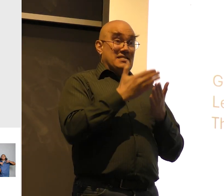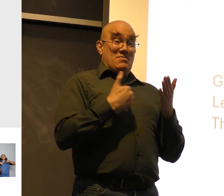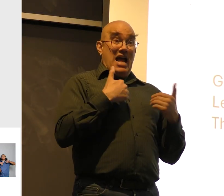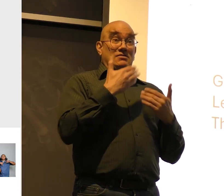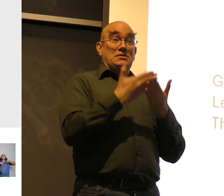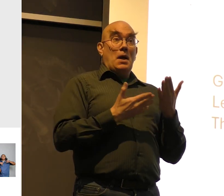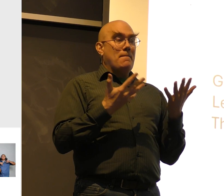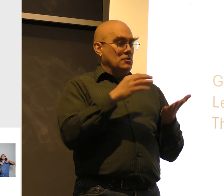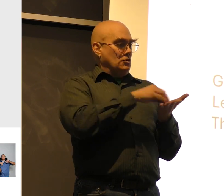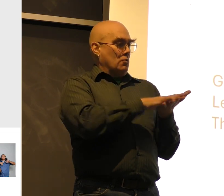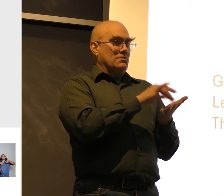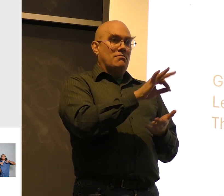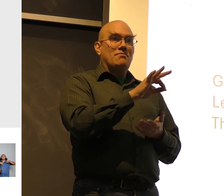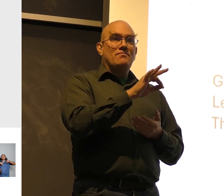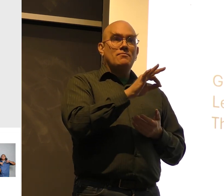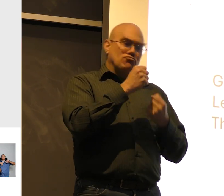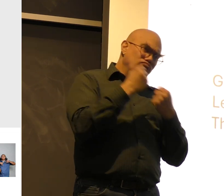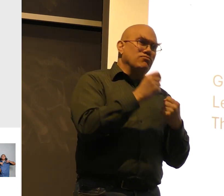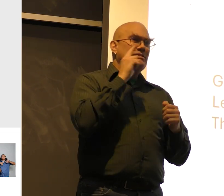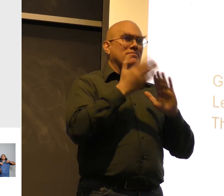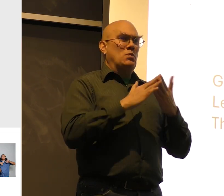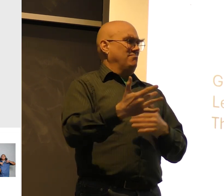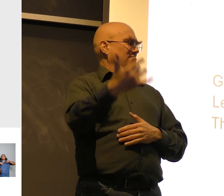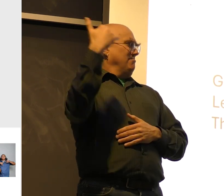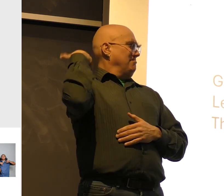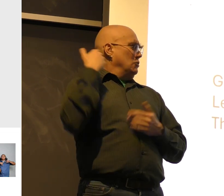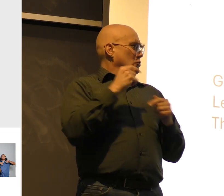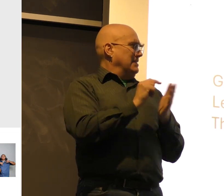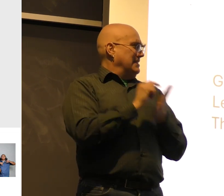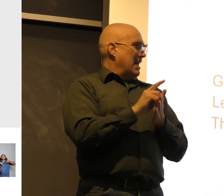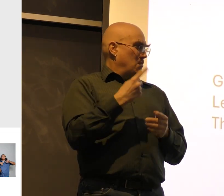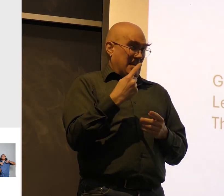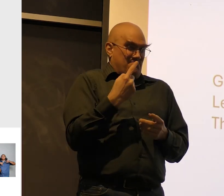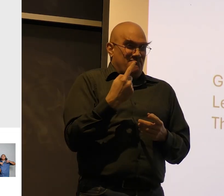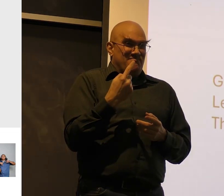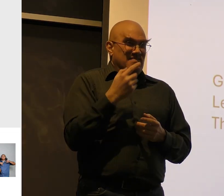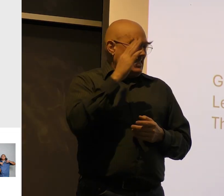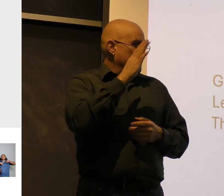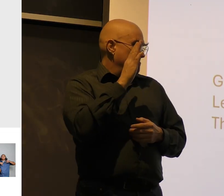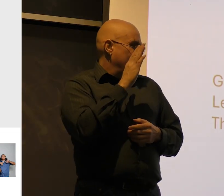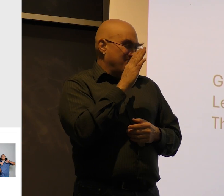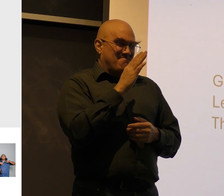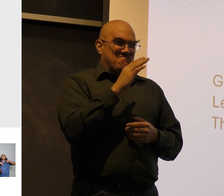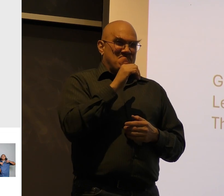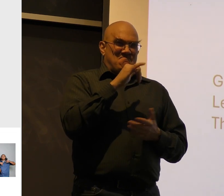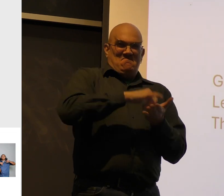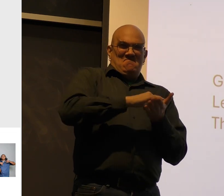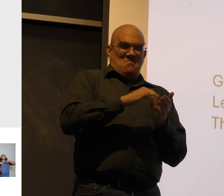whatever. There have been documentation of deaf communities that are very strong in the past.